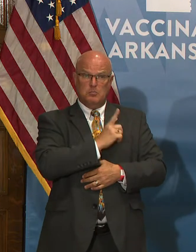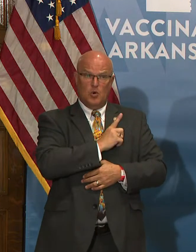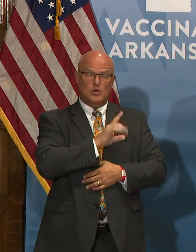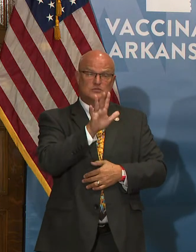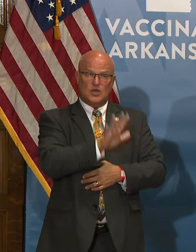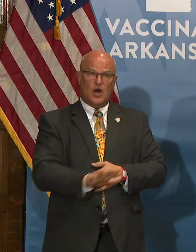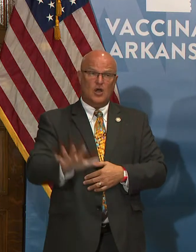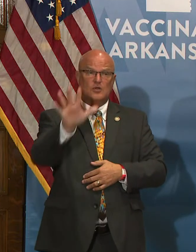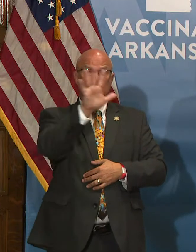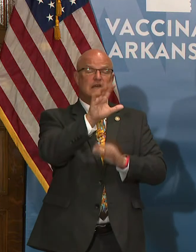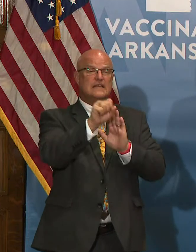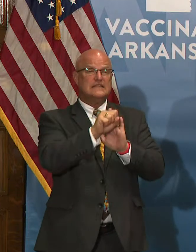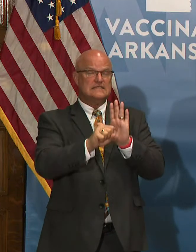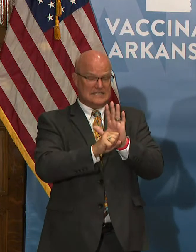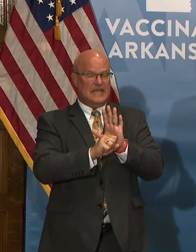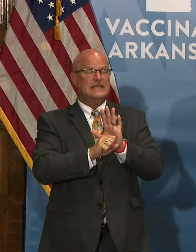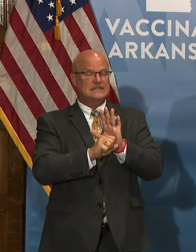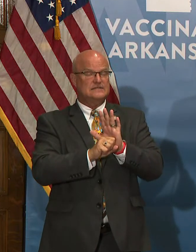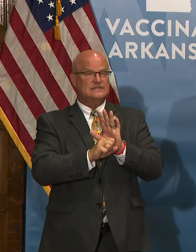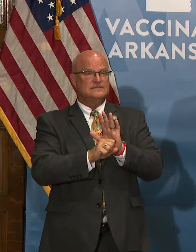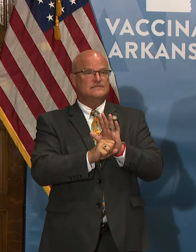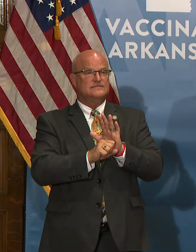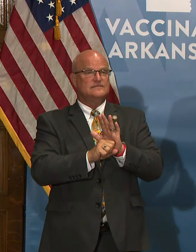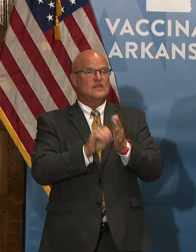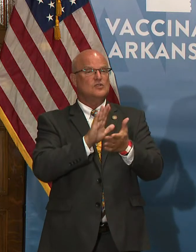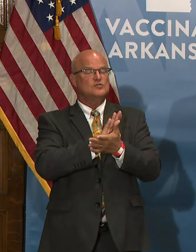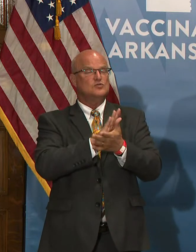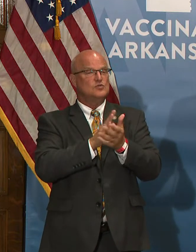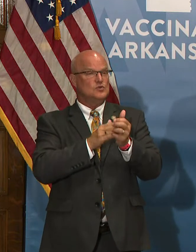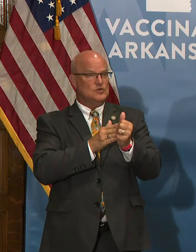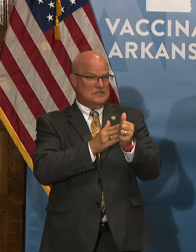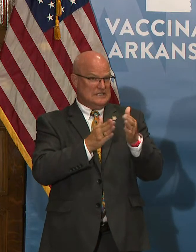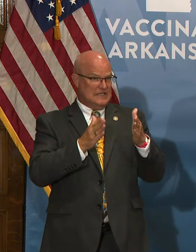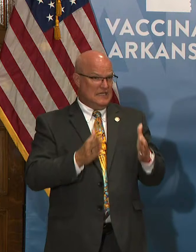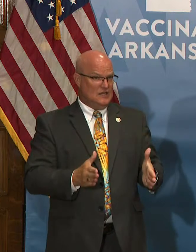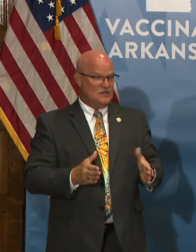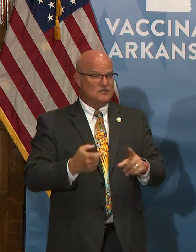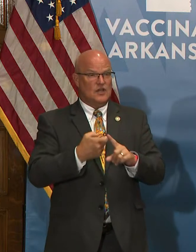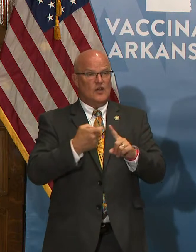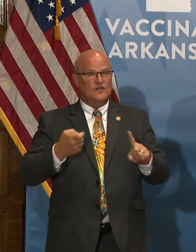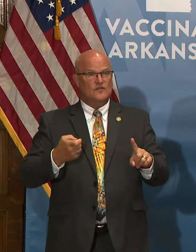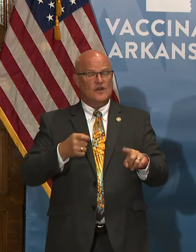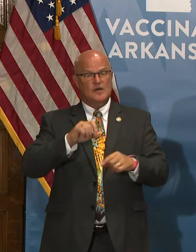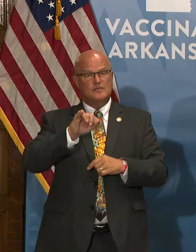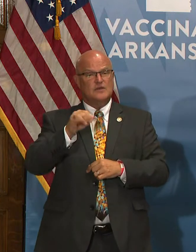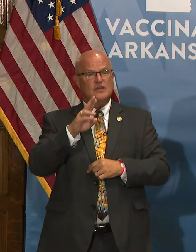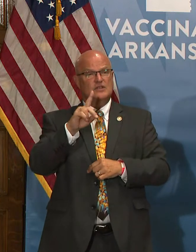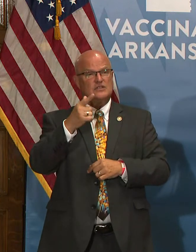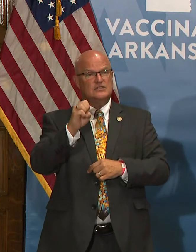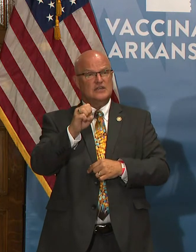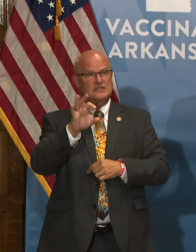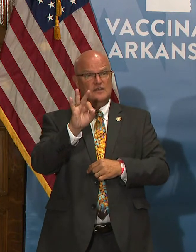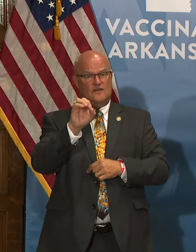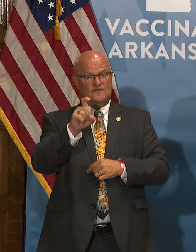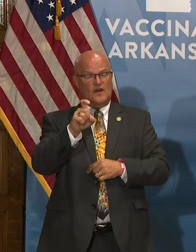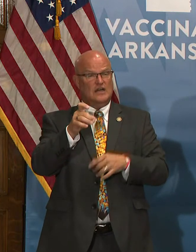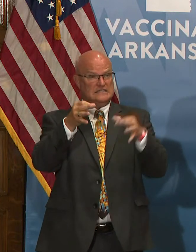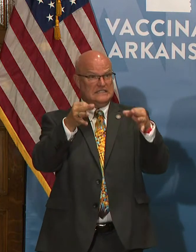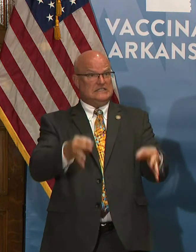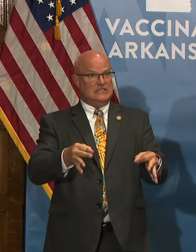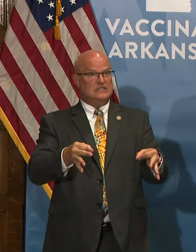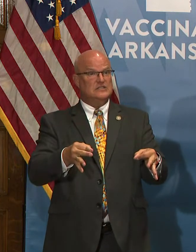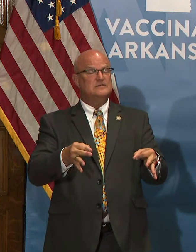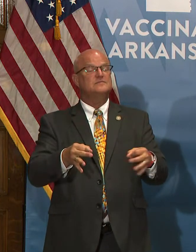and our school leadership across the state of Arkansas. As a result of Judge Fox's ruling,